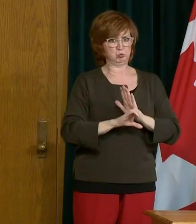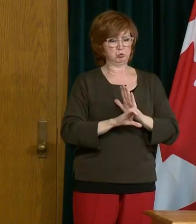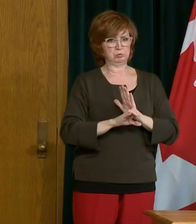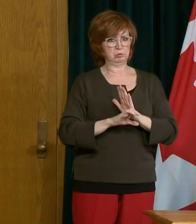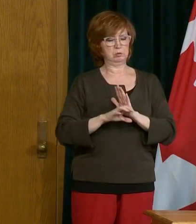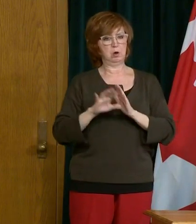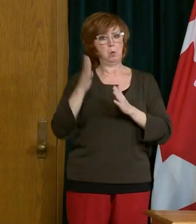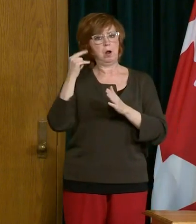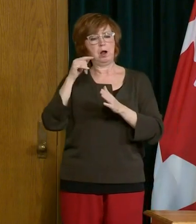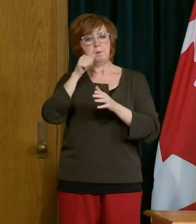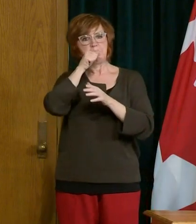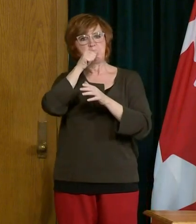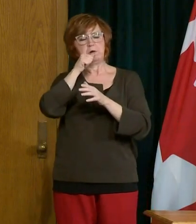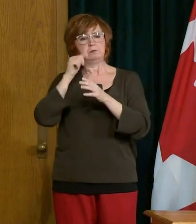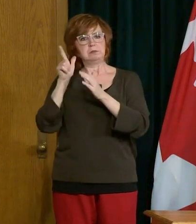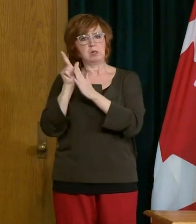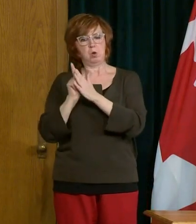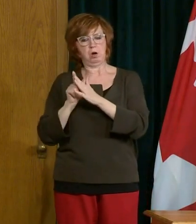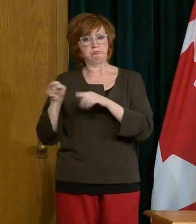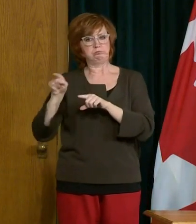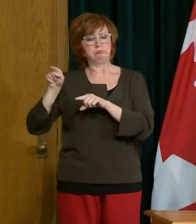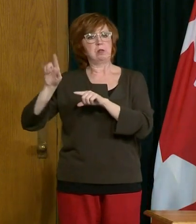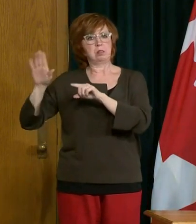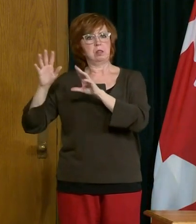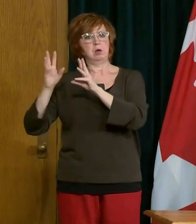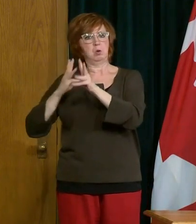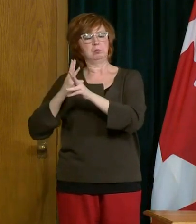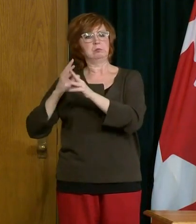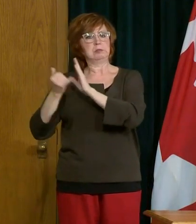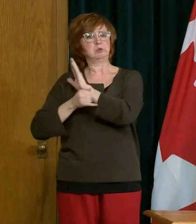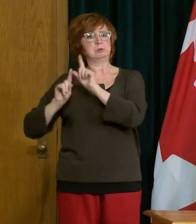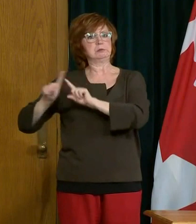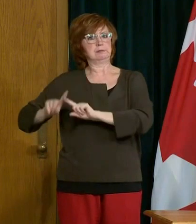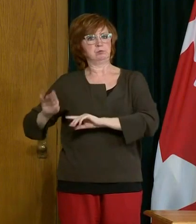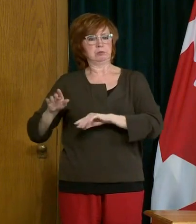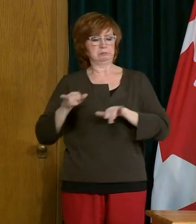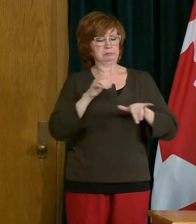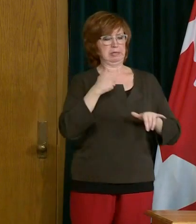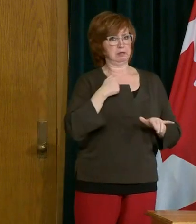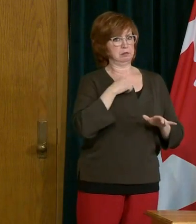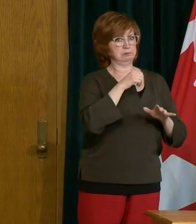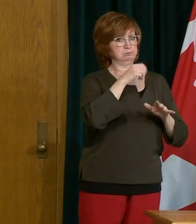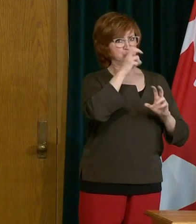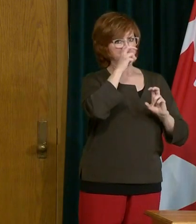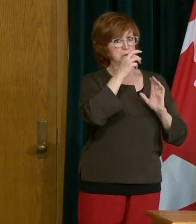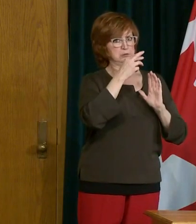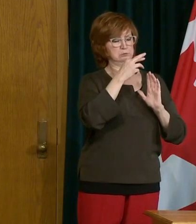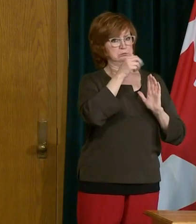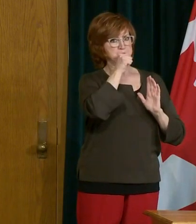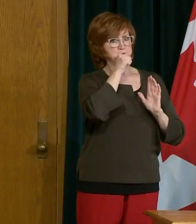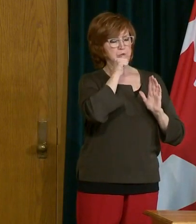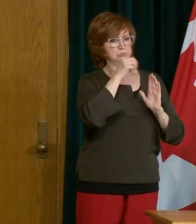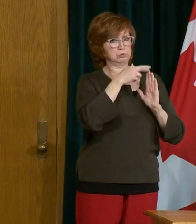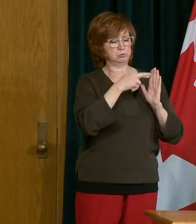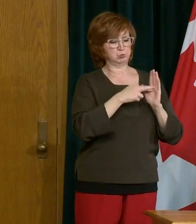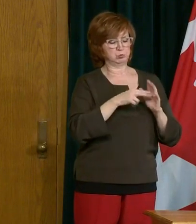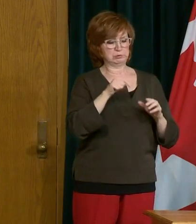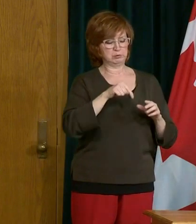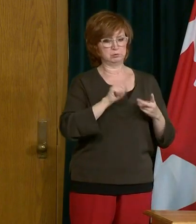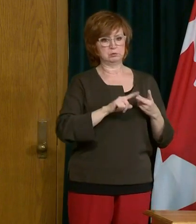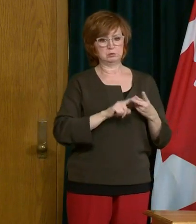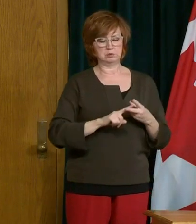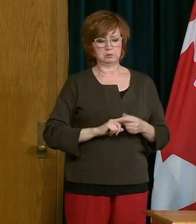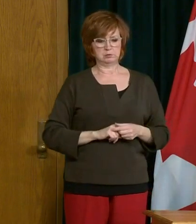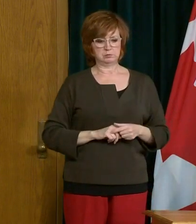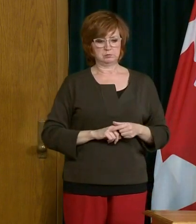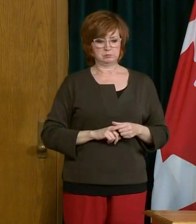moving in and out of the communities, it's our understanding that the checkpoints in a large part are up and operating 24/7. I believe there